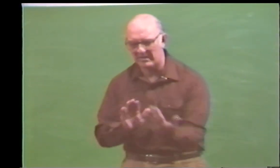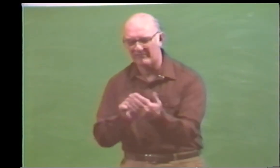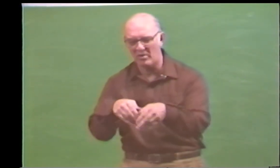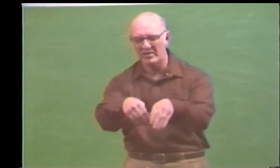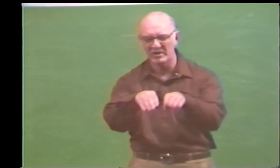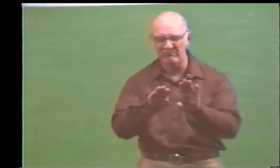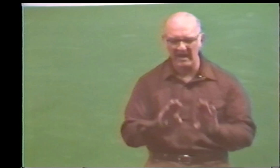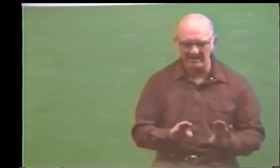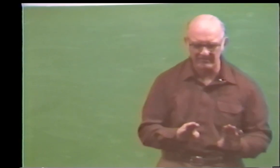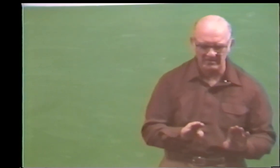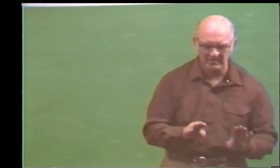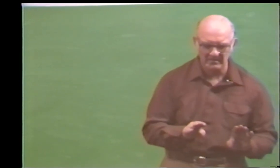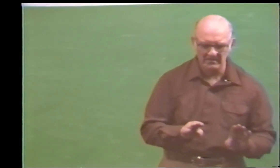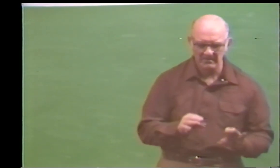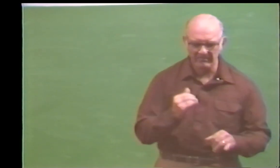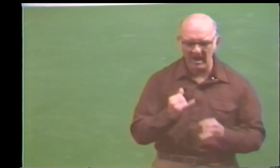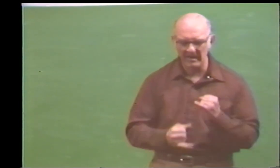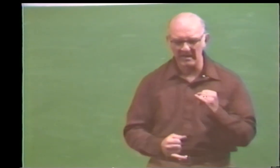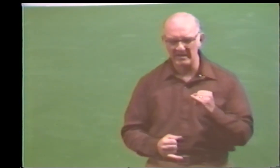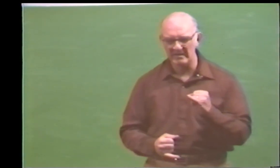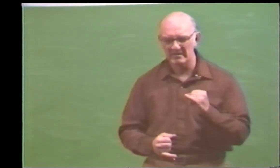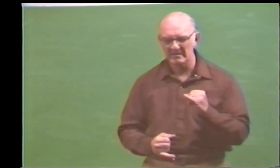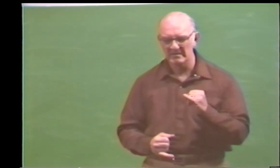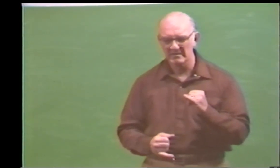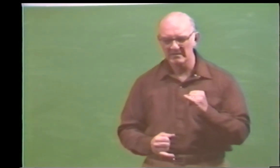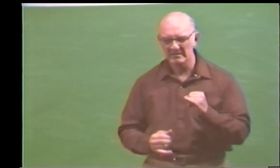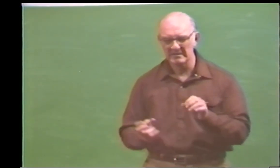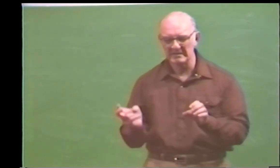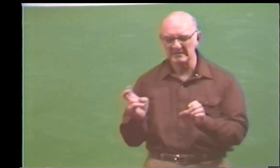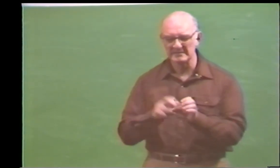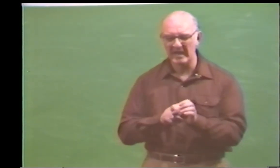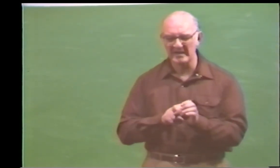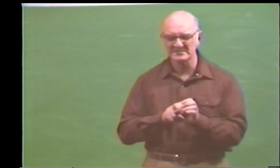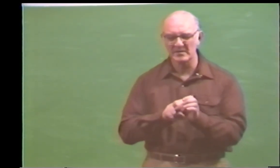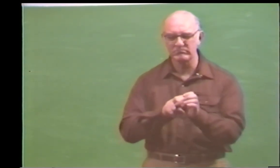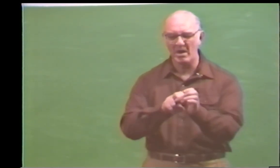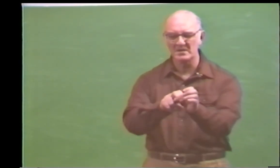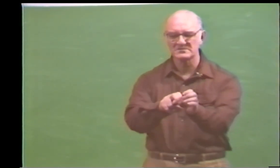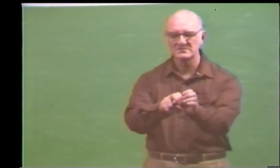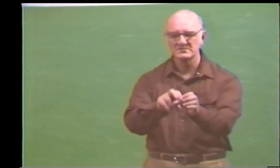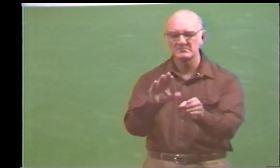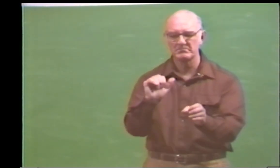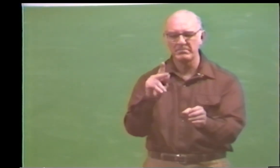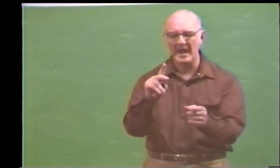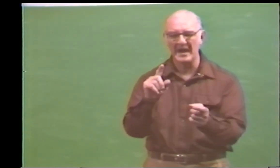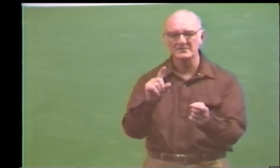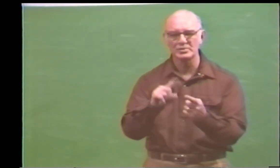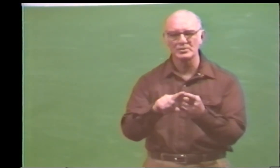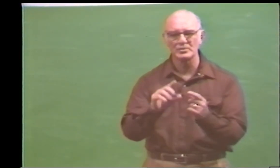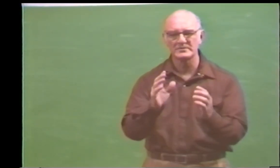before the grave. Finally, he takes the bus back to